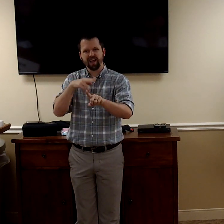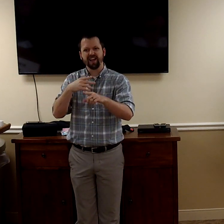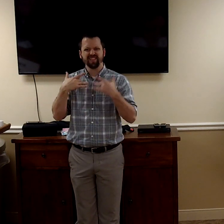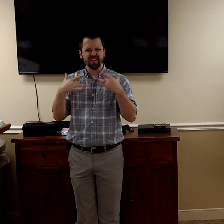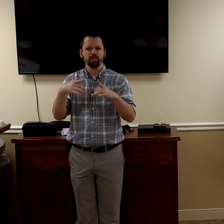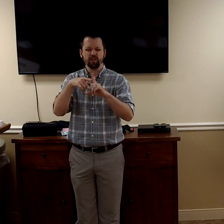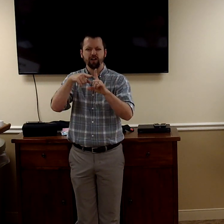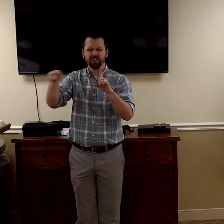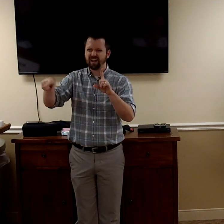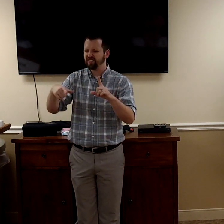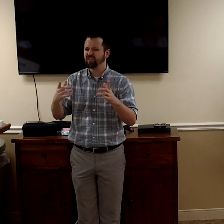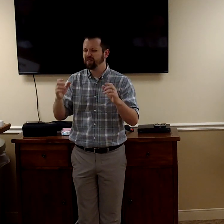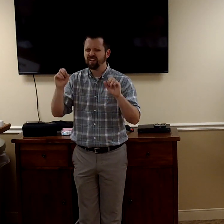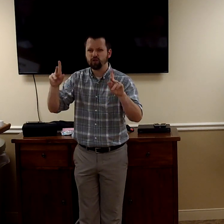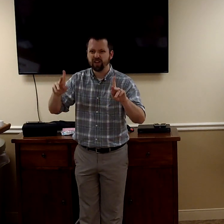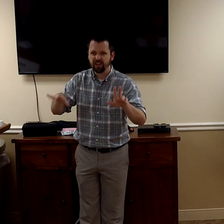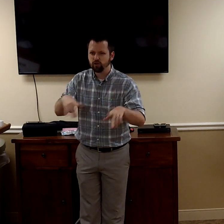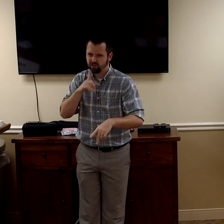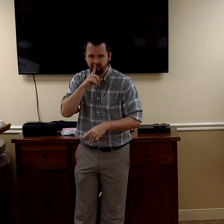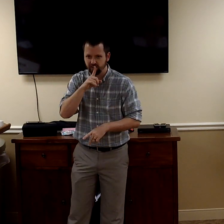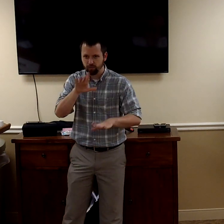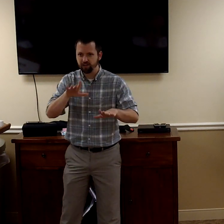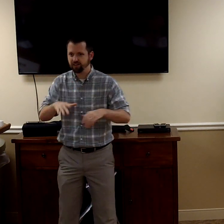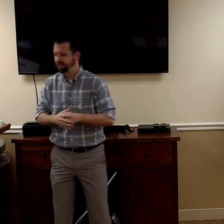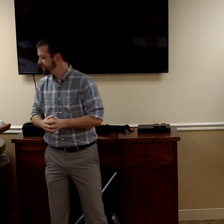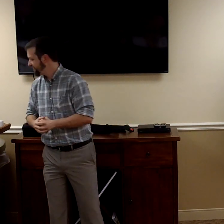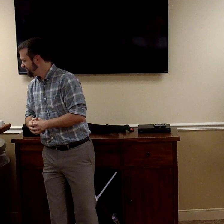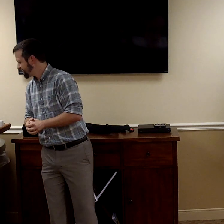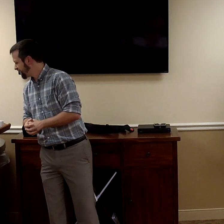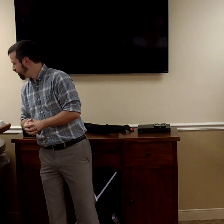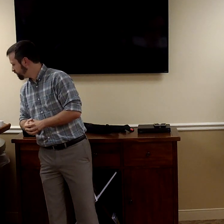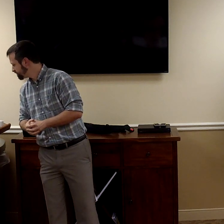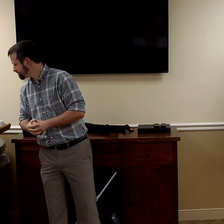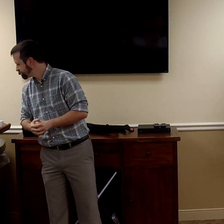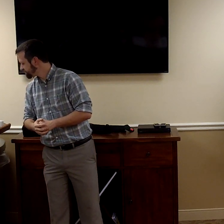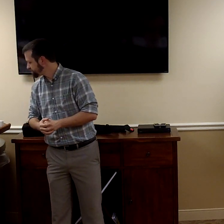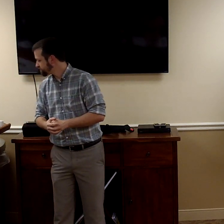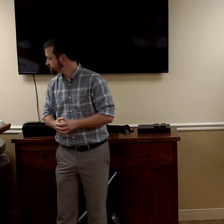I tend to be off task. But that's okay. Don't tell me. So,